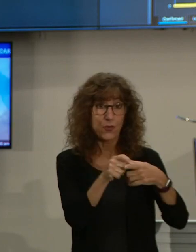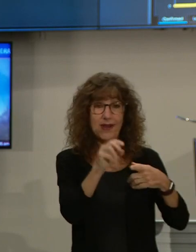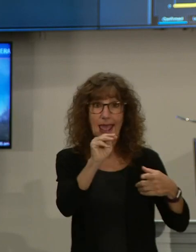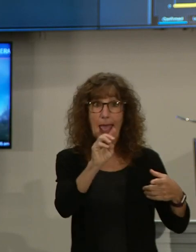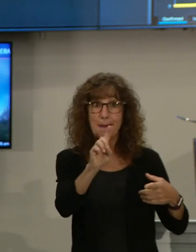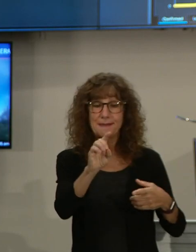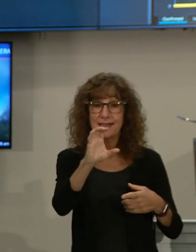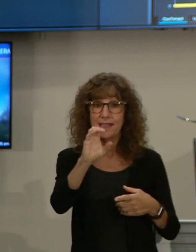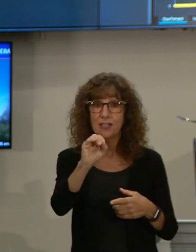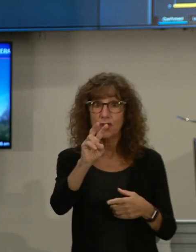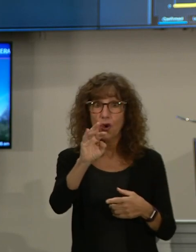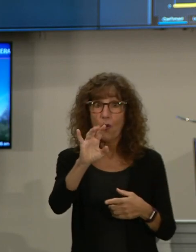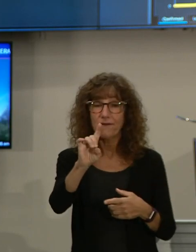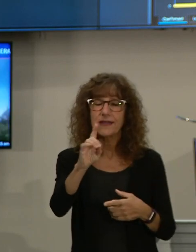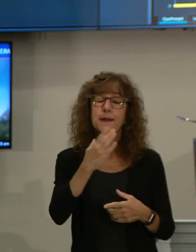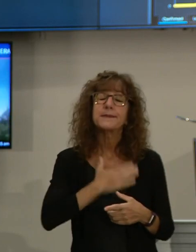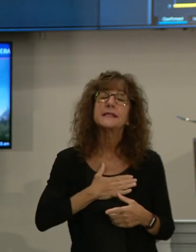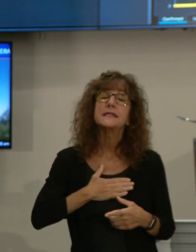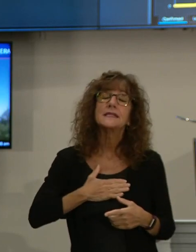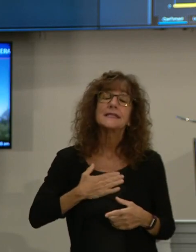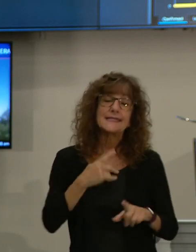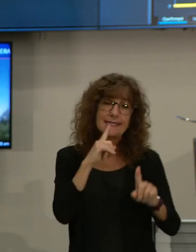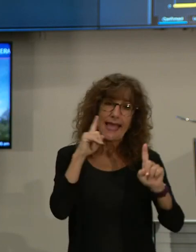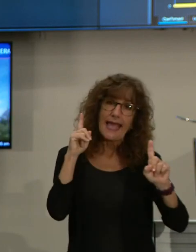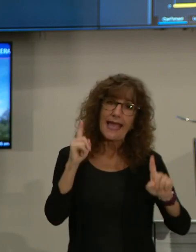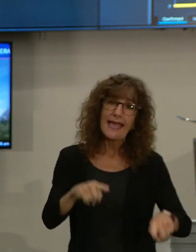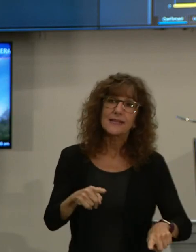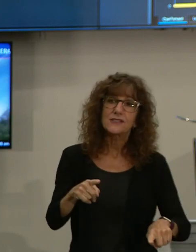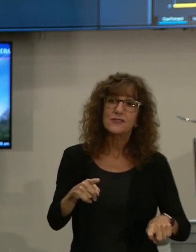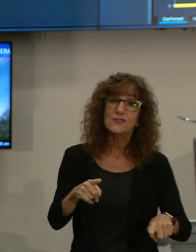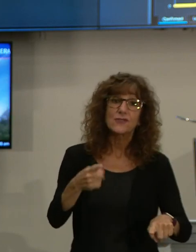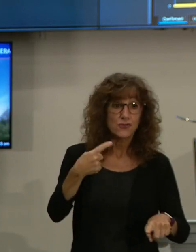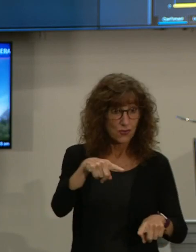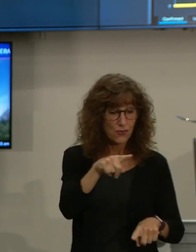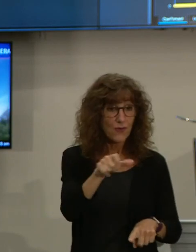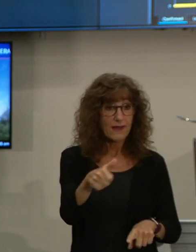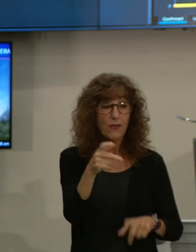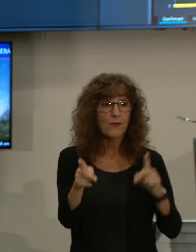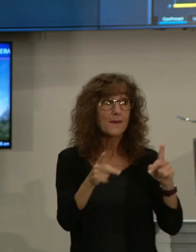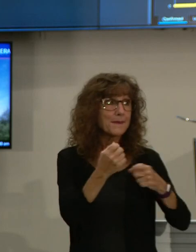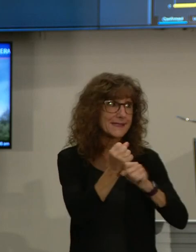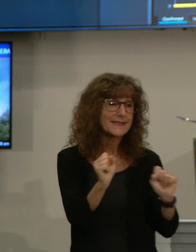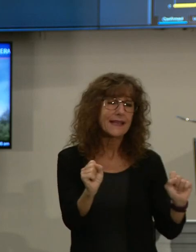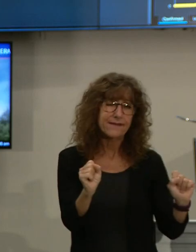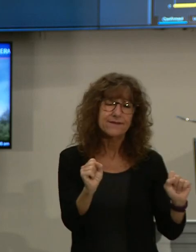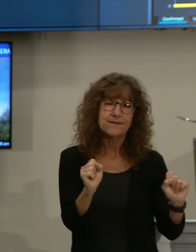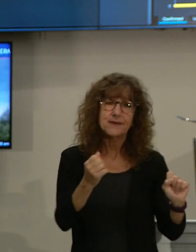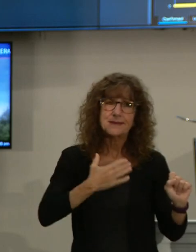MD COVID, please answer it so we can keep you and others safe.